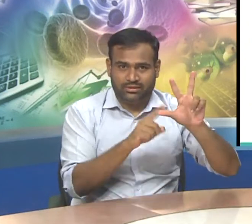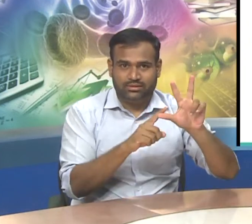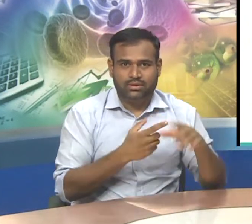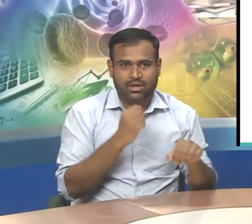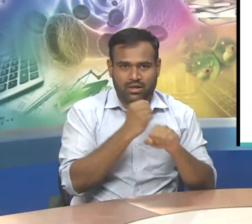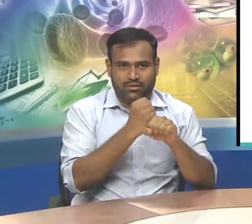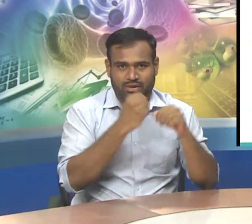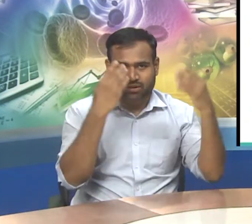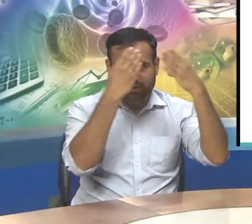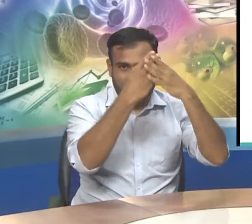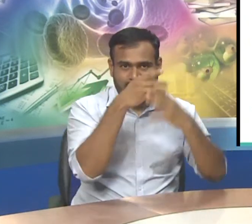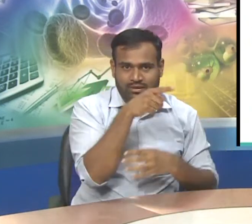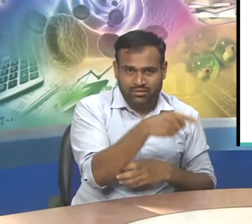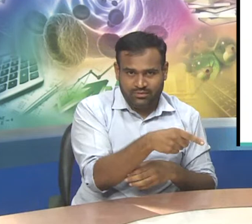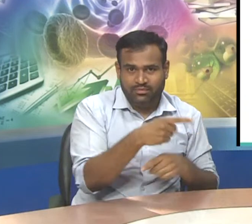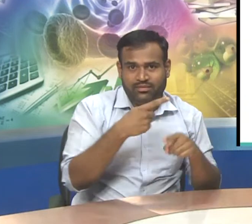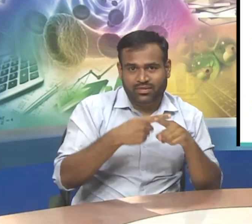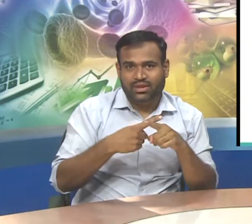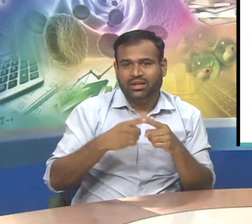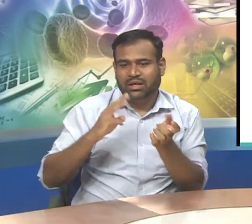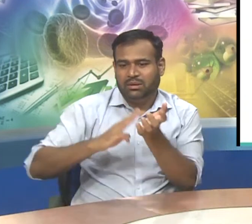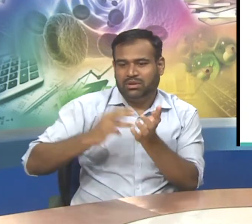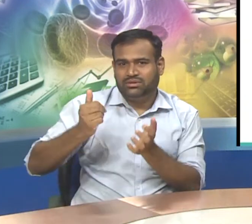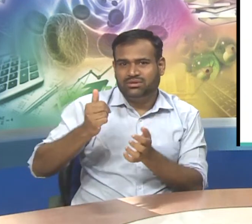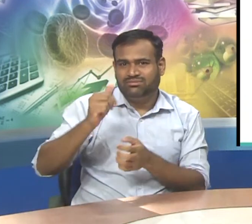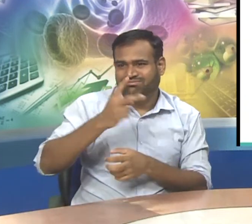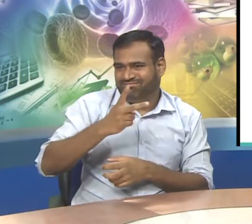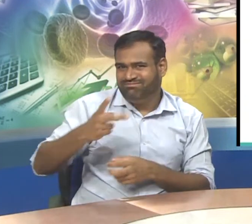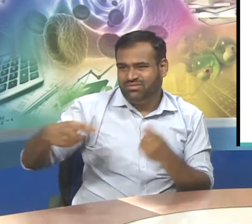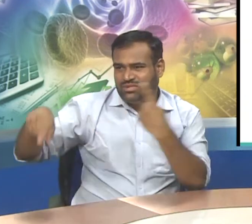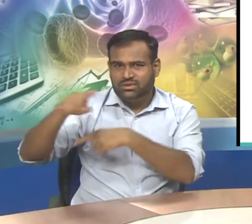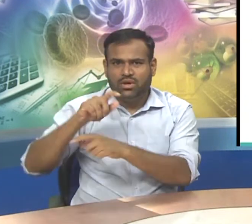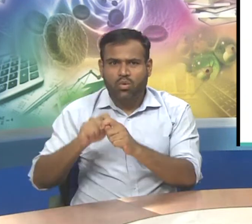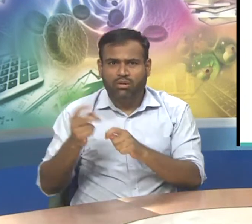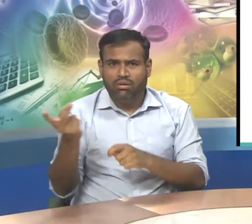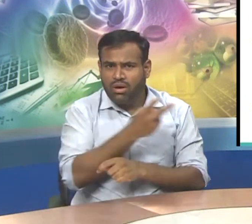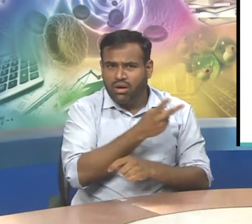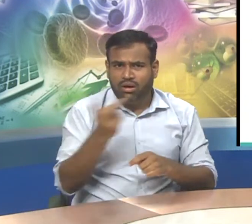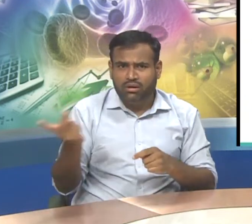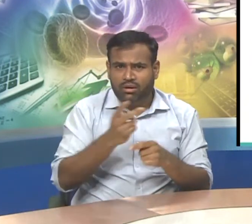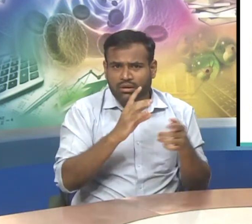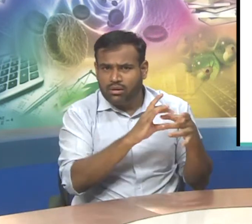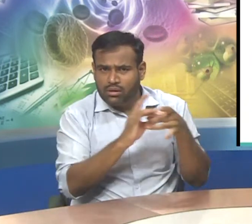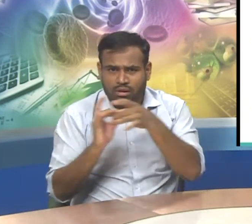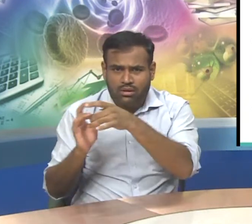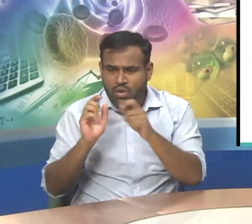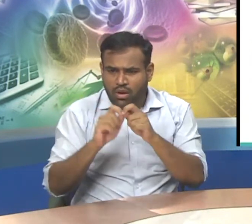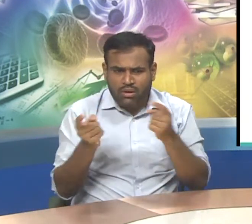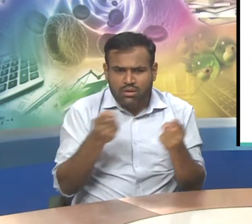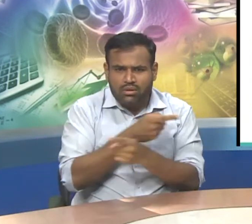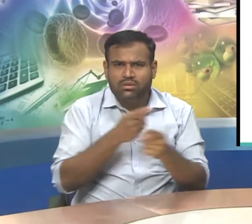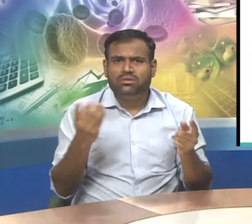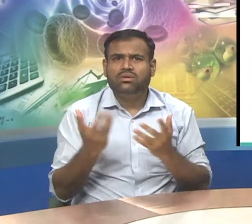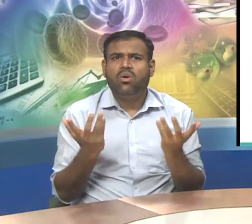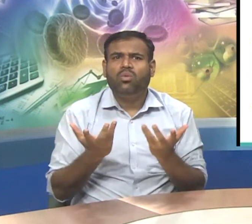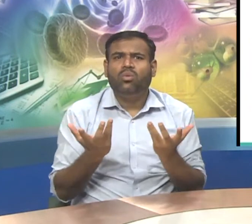The eighth objective of this lesson is we will be able to understand the relation between the governor and the Council